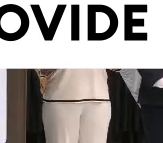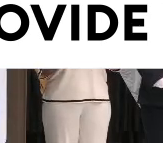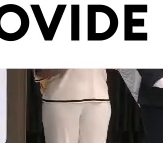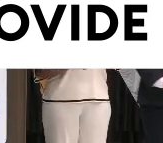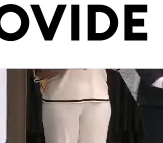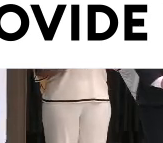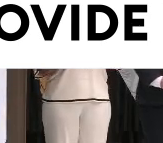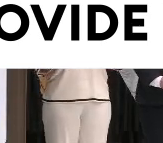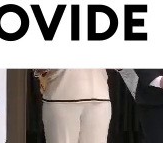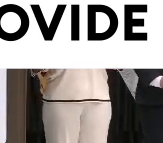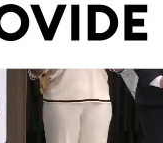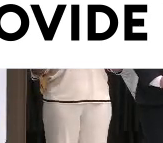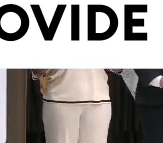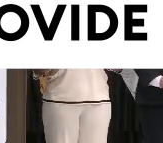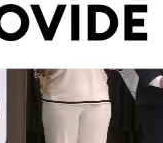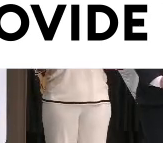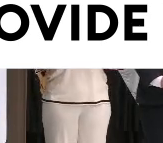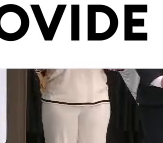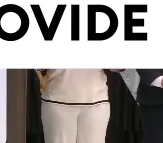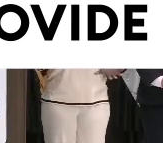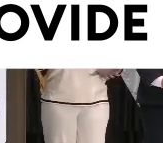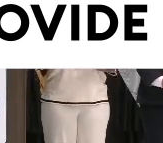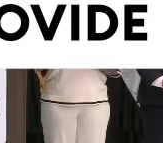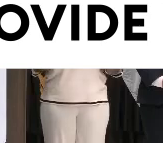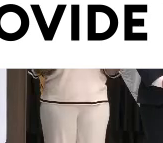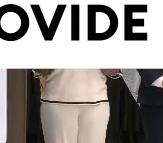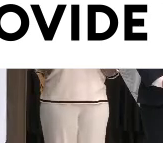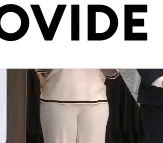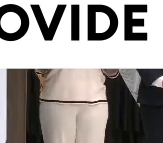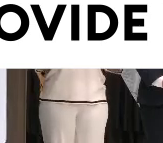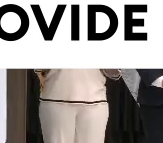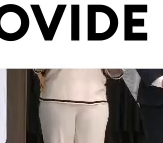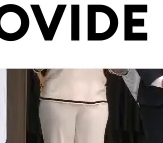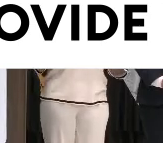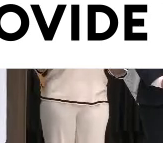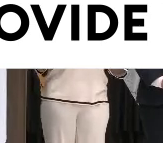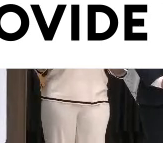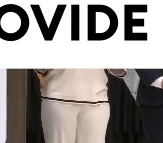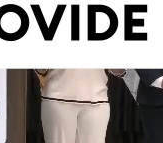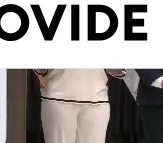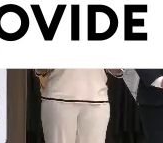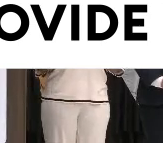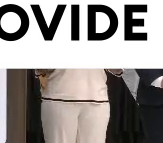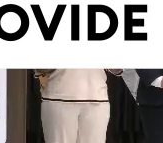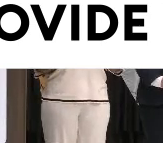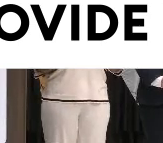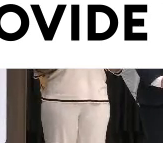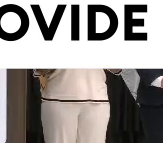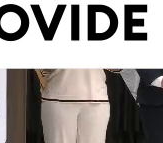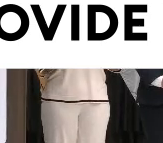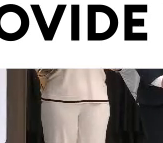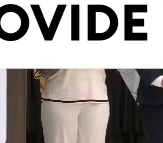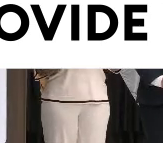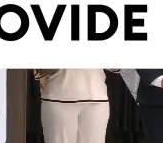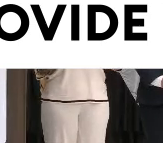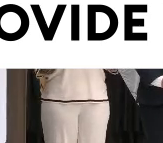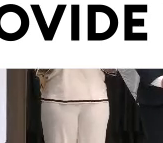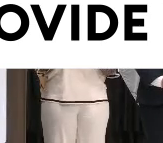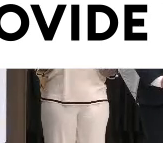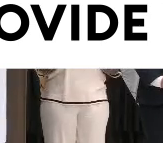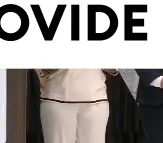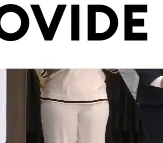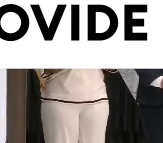bottom of the river. Now, these renderings were being used by salvage divers to navigate the wreckage. And as you